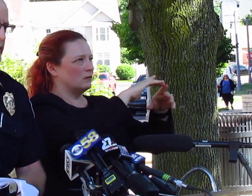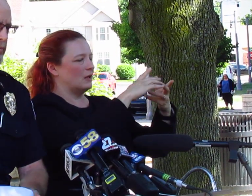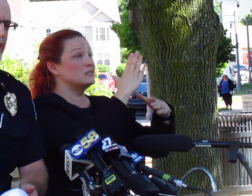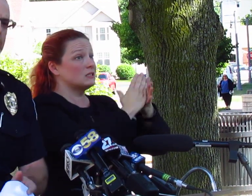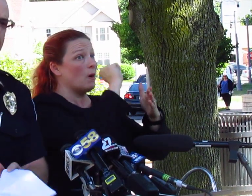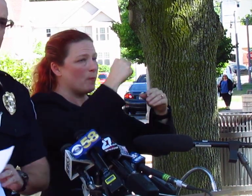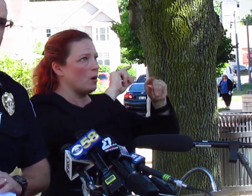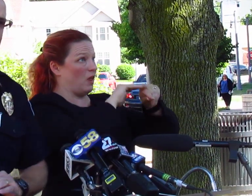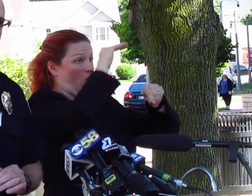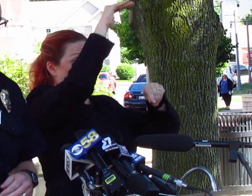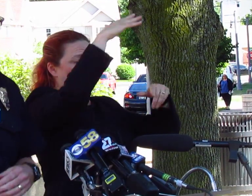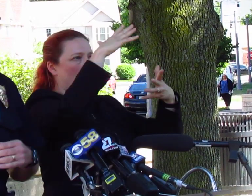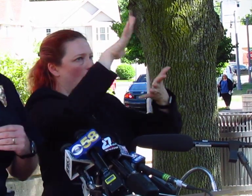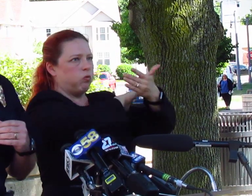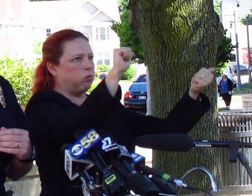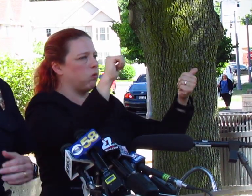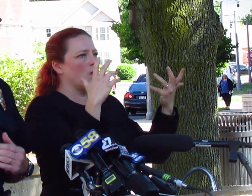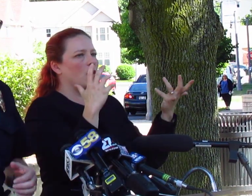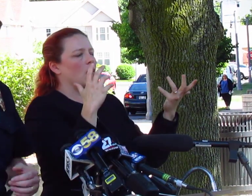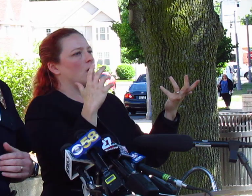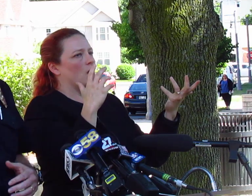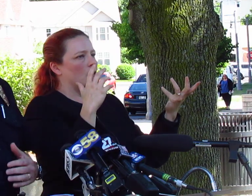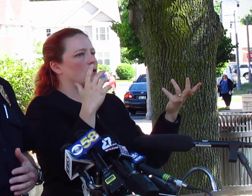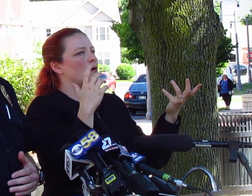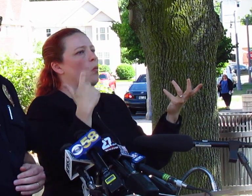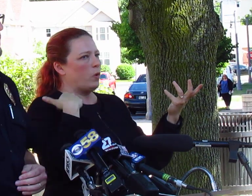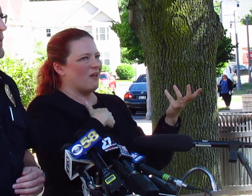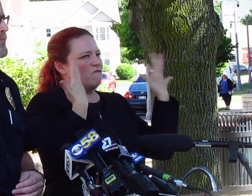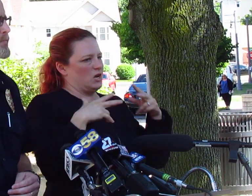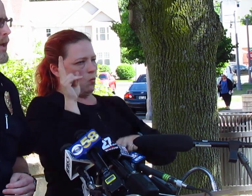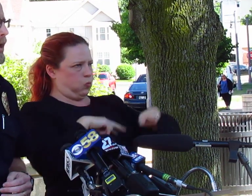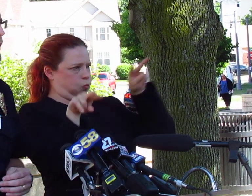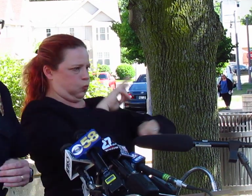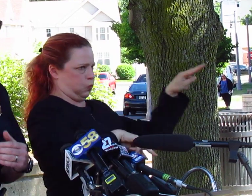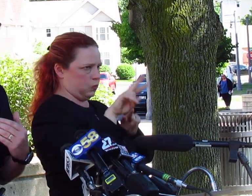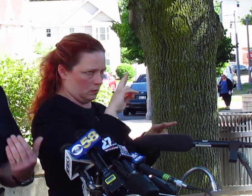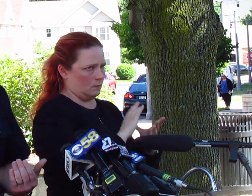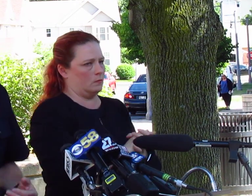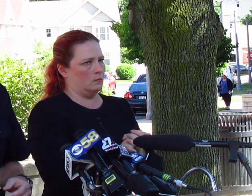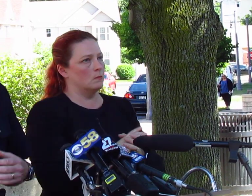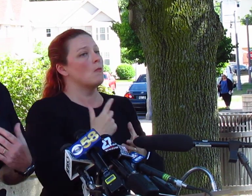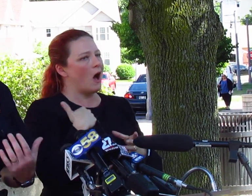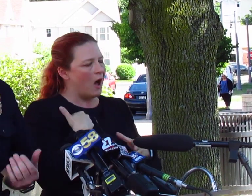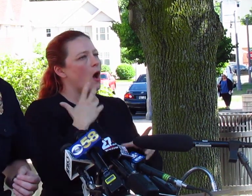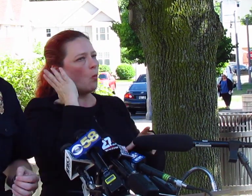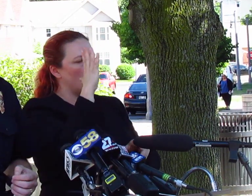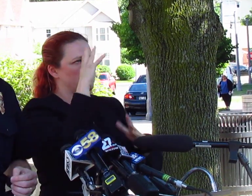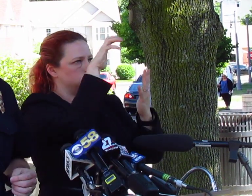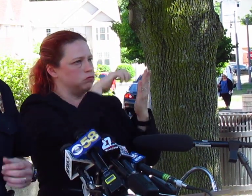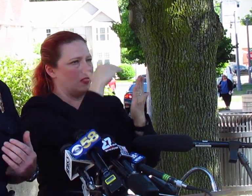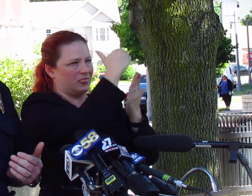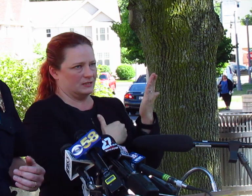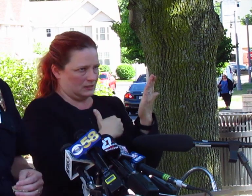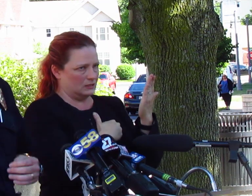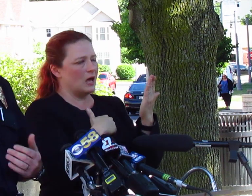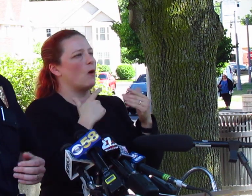been completely destroyed. I will be providing a list and we'll send that out via electronic mail